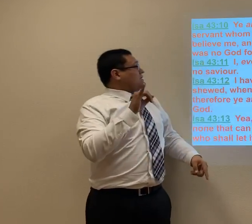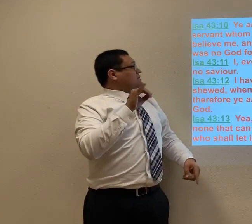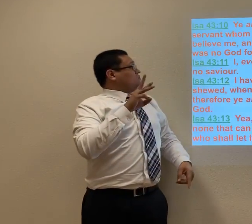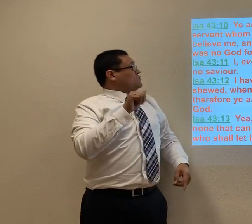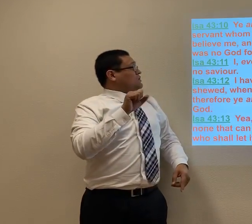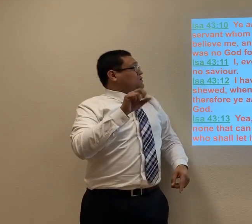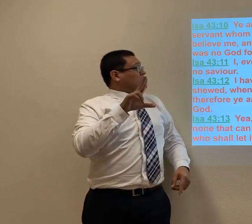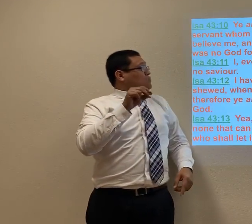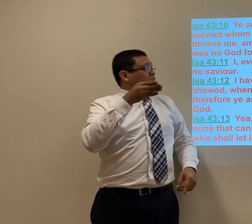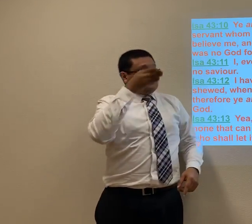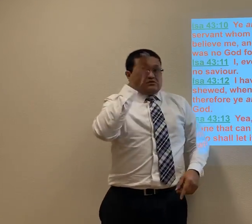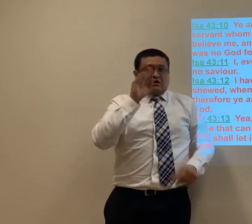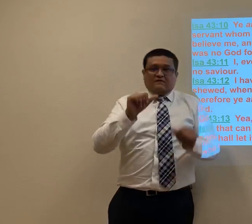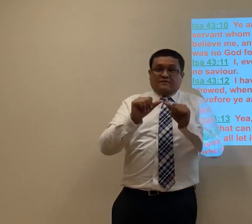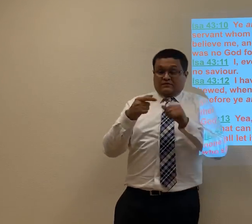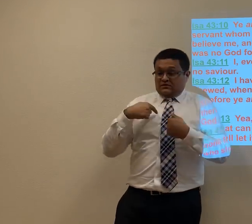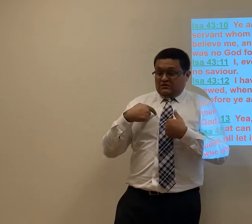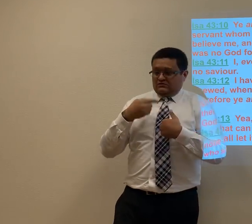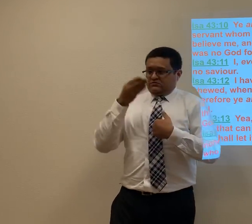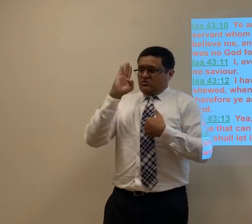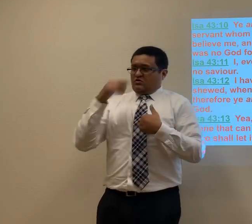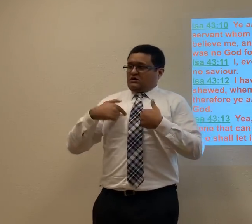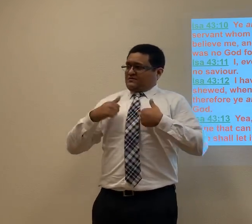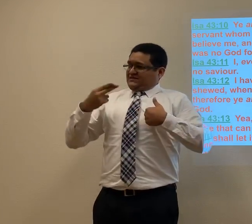there was no God formed.